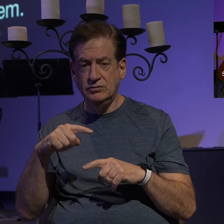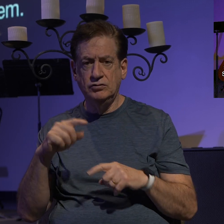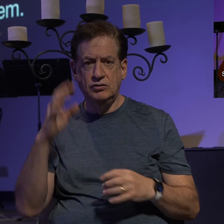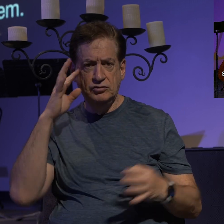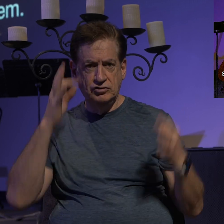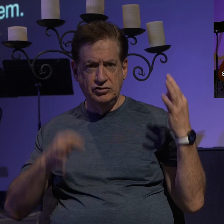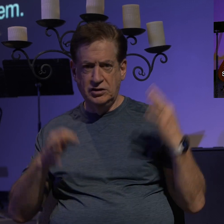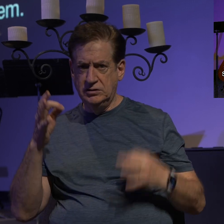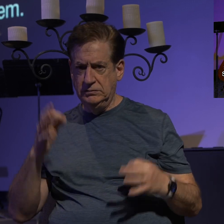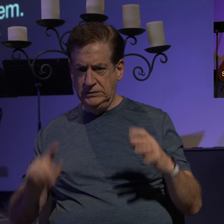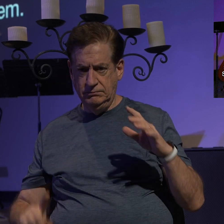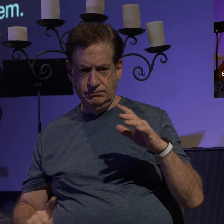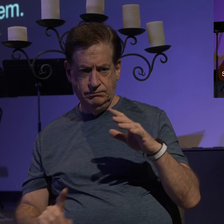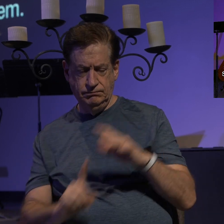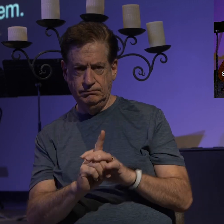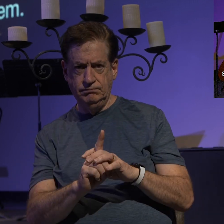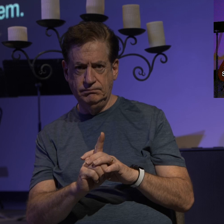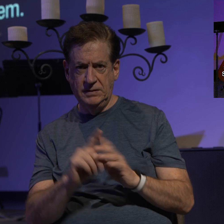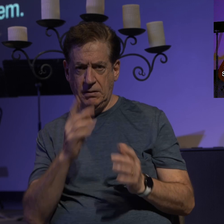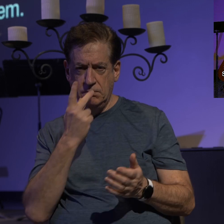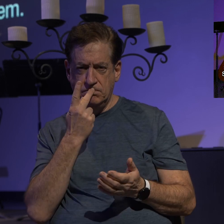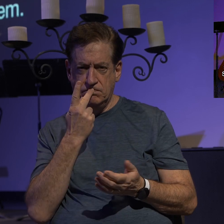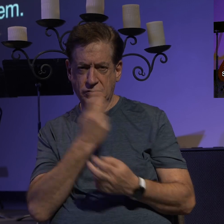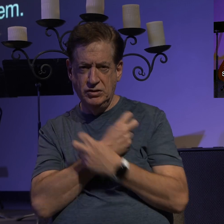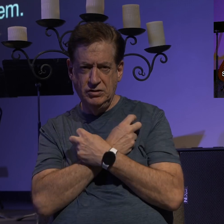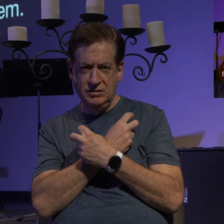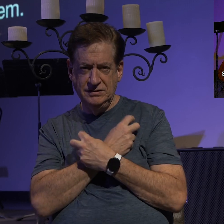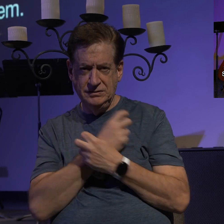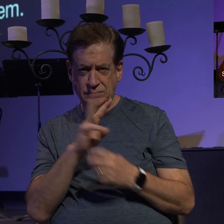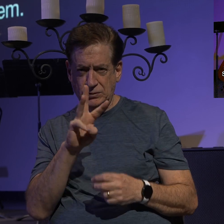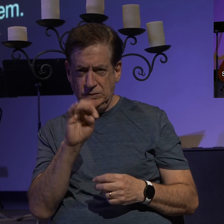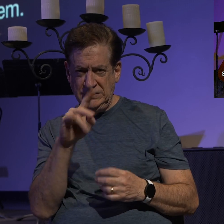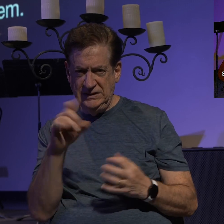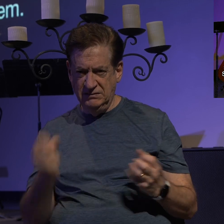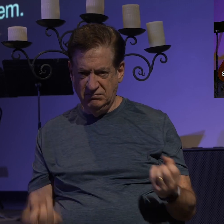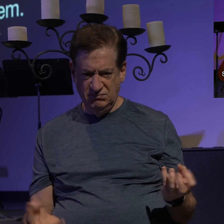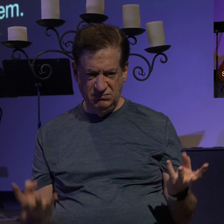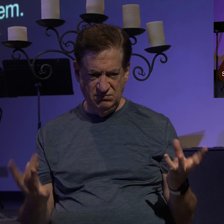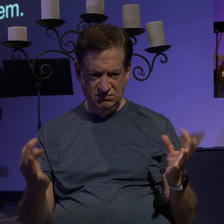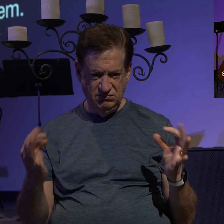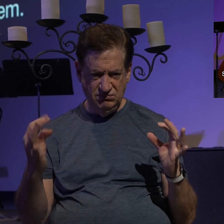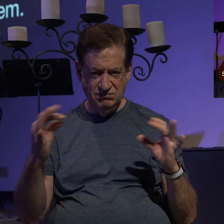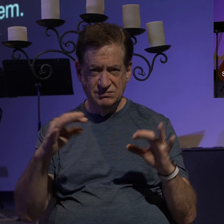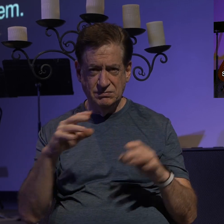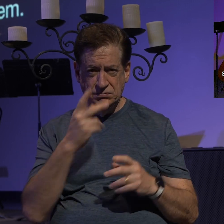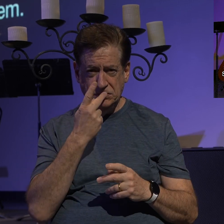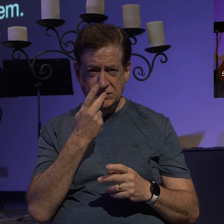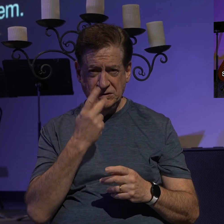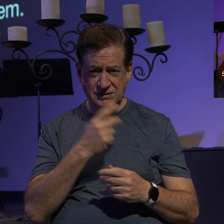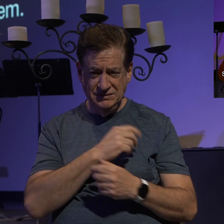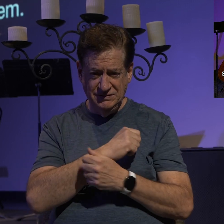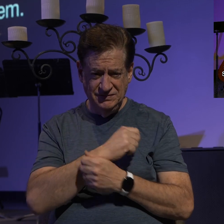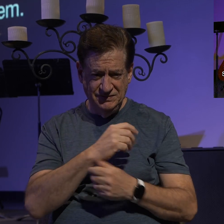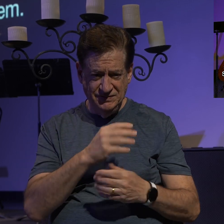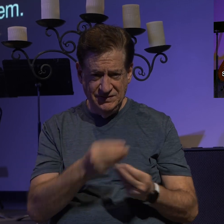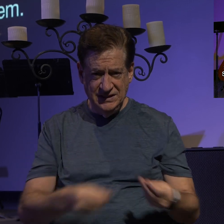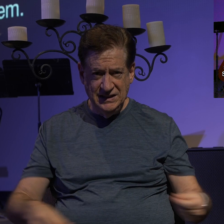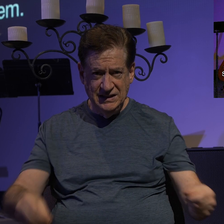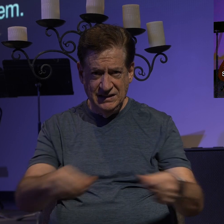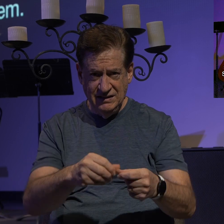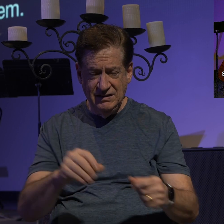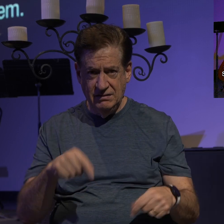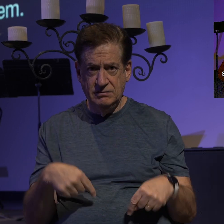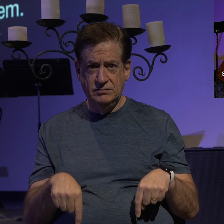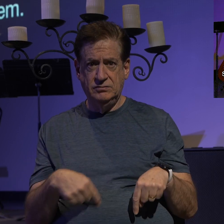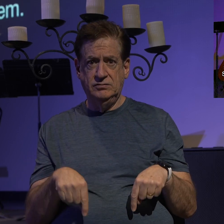like poisonous weeds in the furrows of the field. The inhabitants of Samaria tremble for the calf of